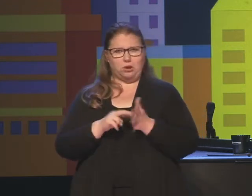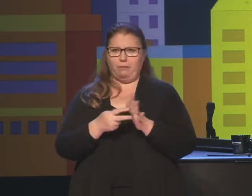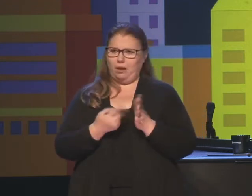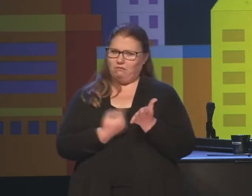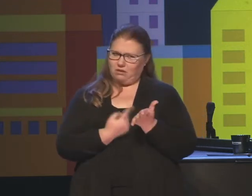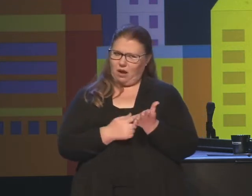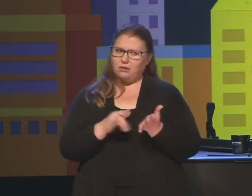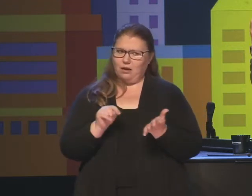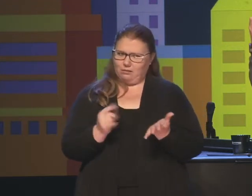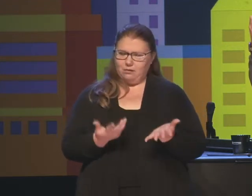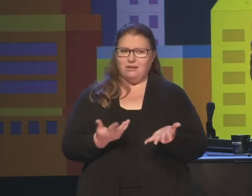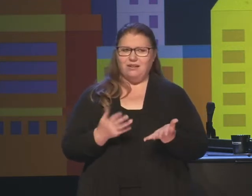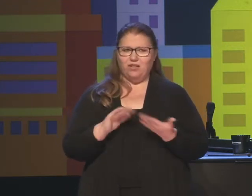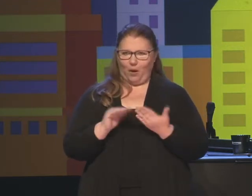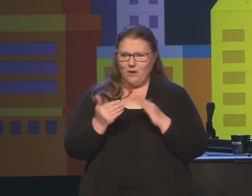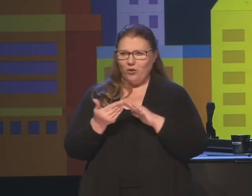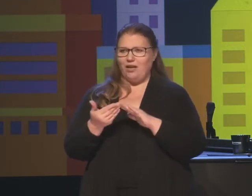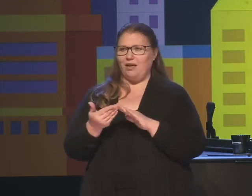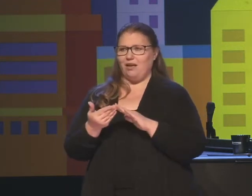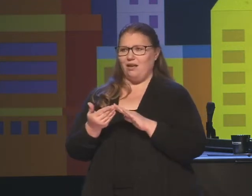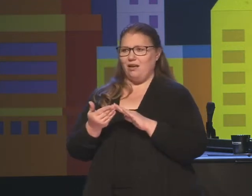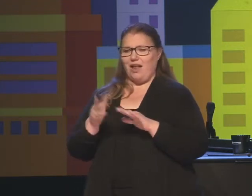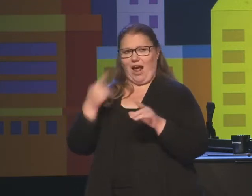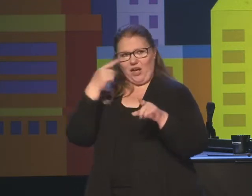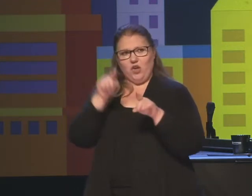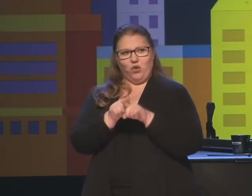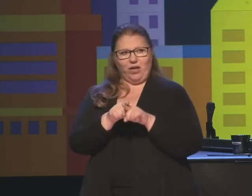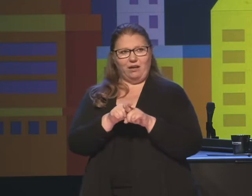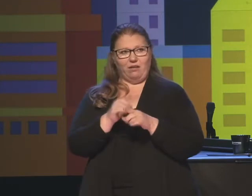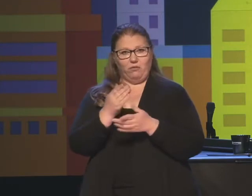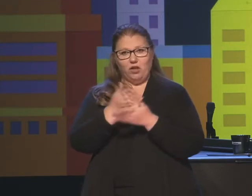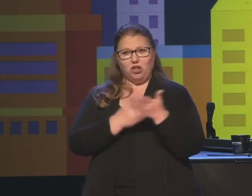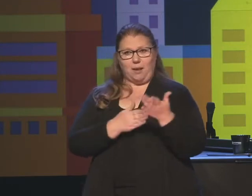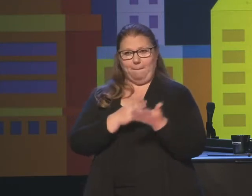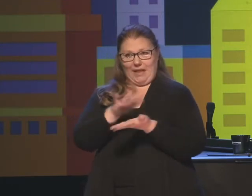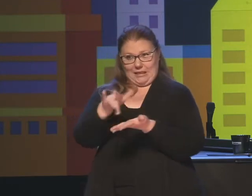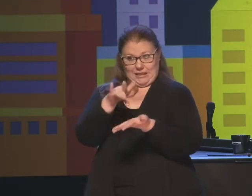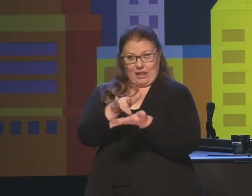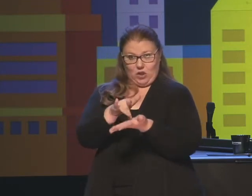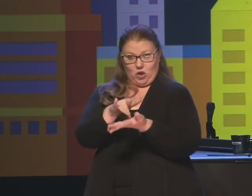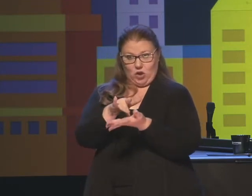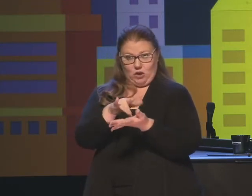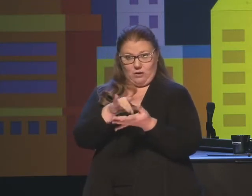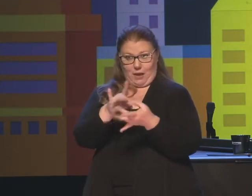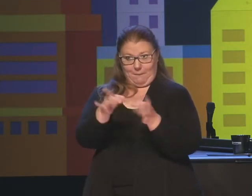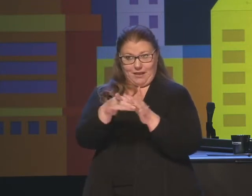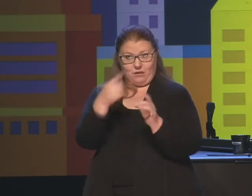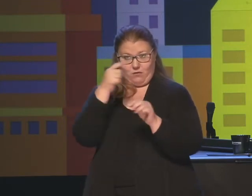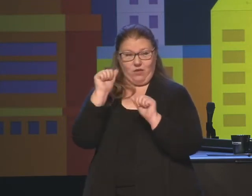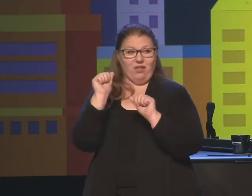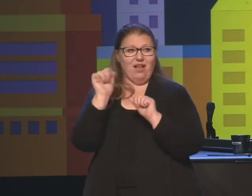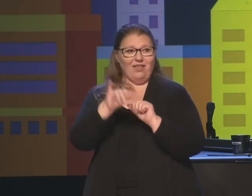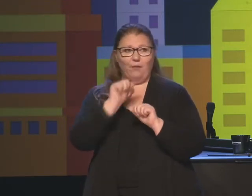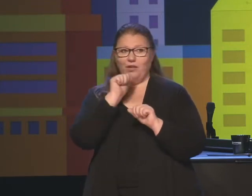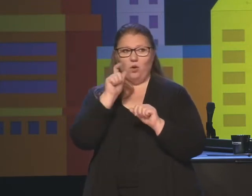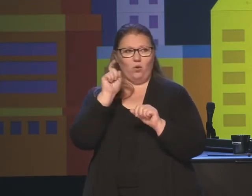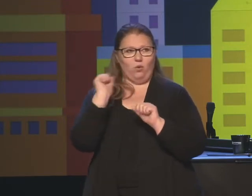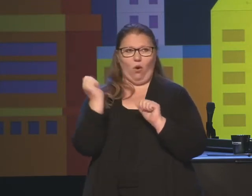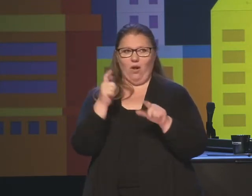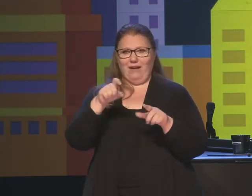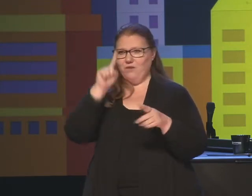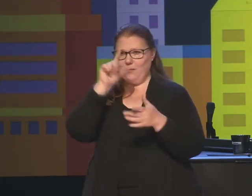talk about that. Let's as a community like agree that there's some centrality to that in the Christian faith, but we don't all have to believe the same way about it,